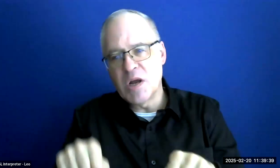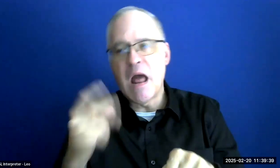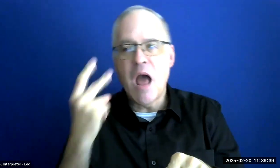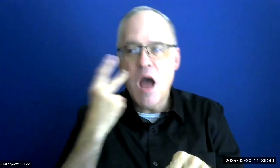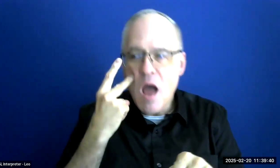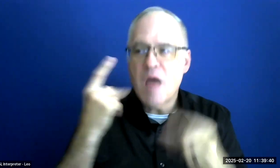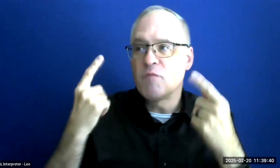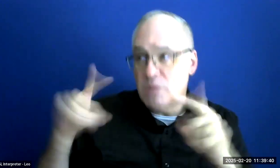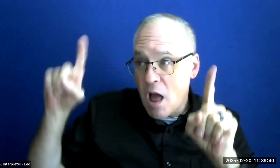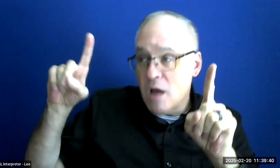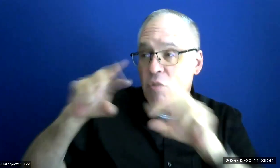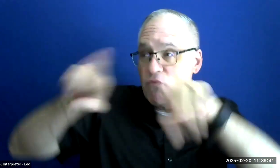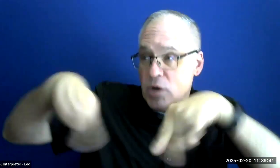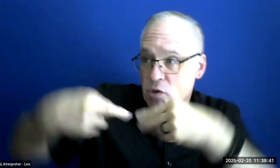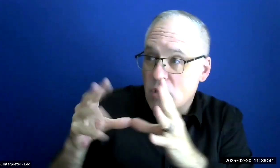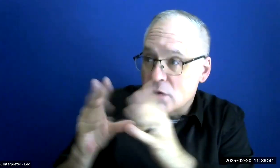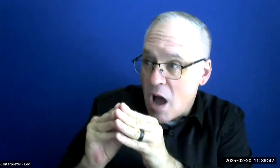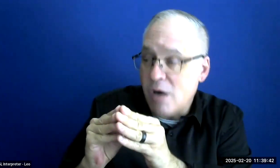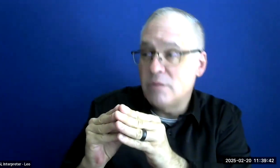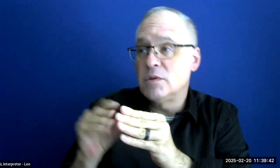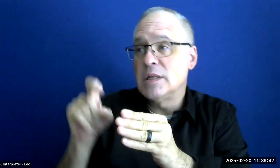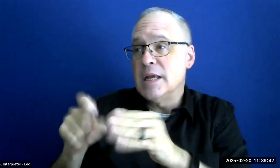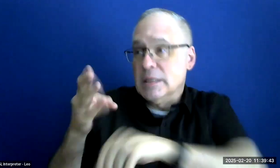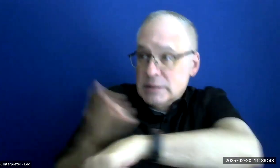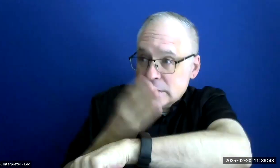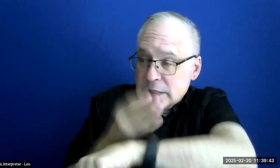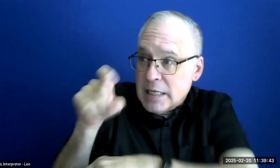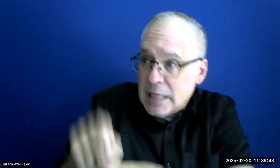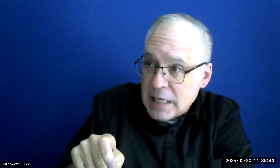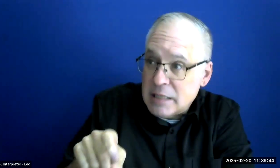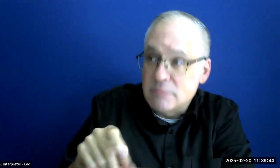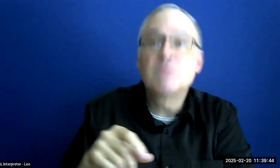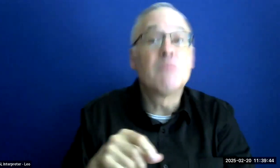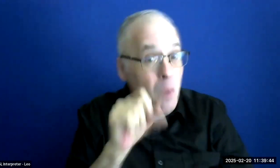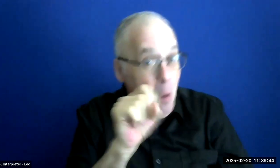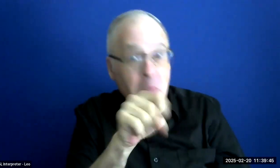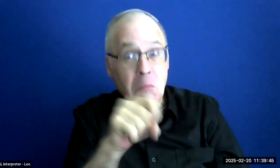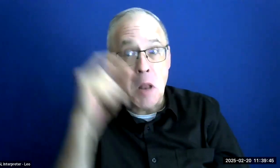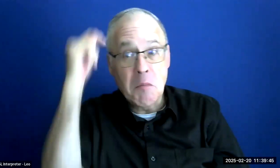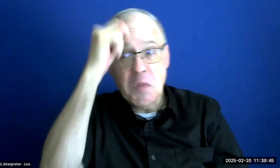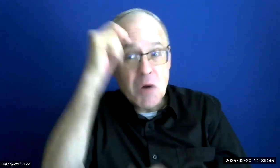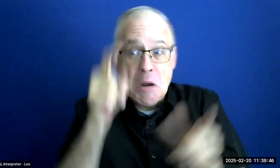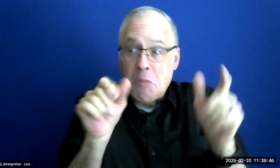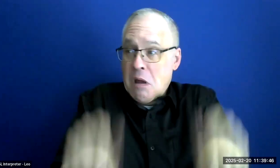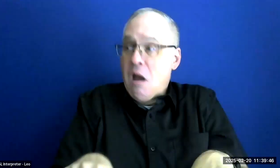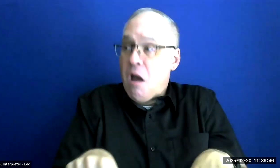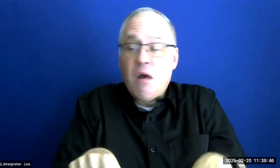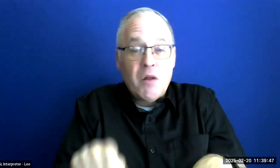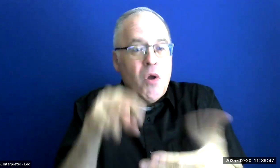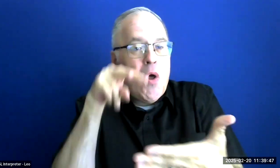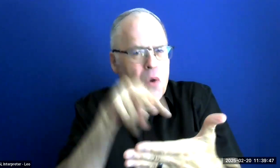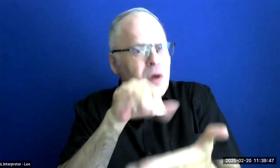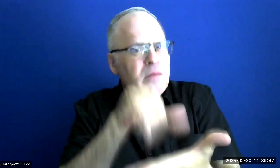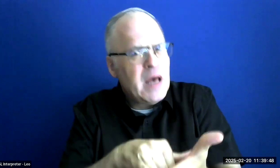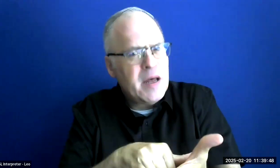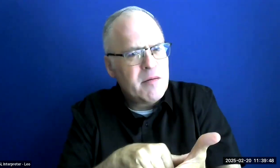regionalization is and whether it needs to be perfected? In theory, they could do that. I think the reality is it's